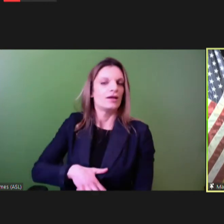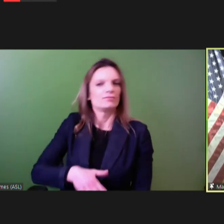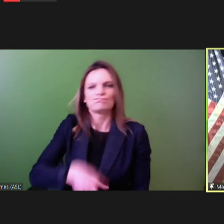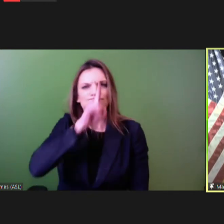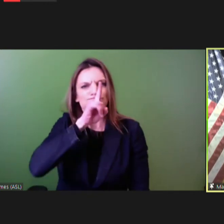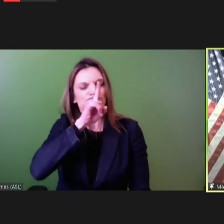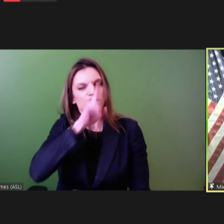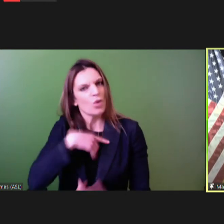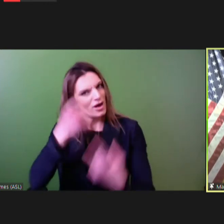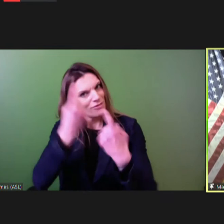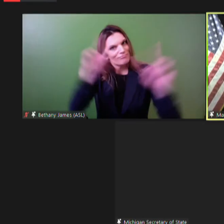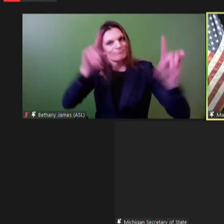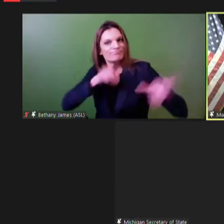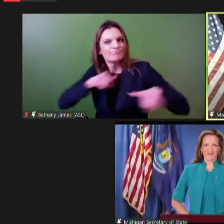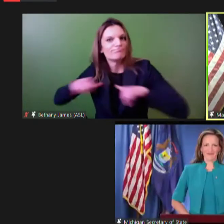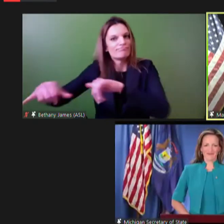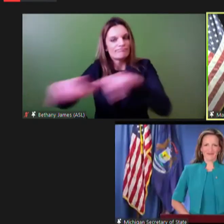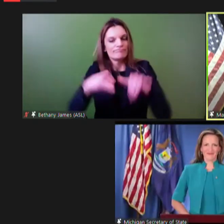questions.